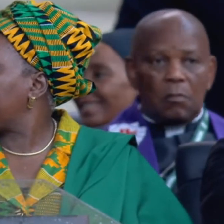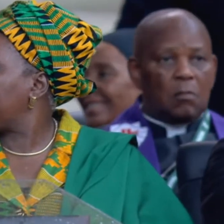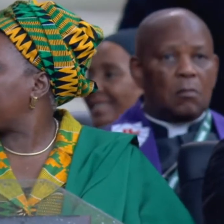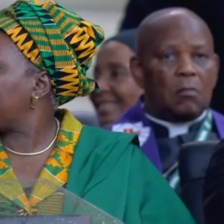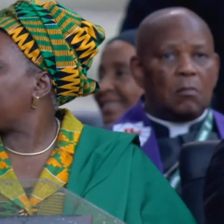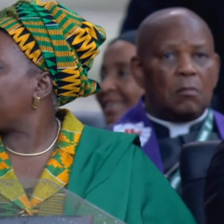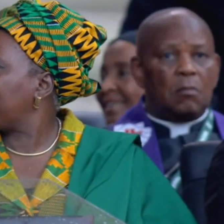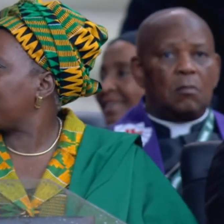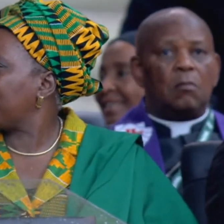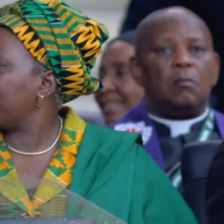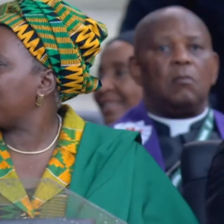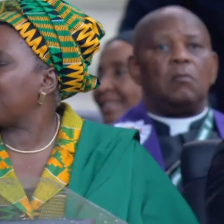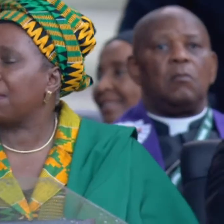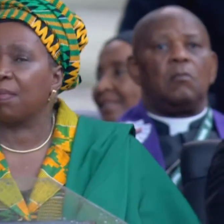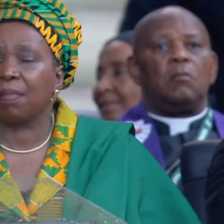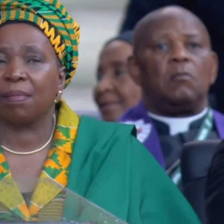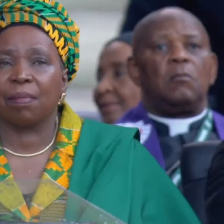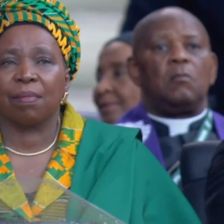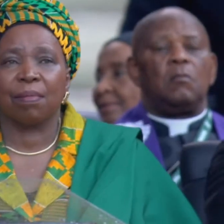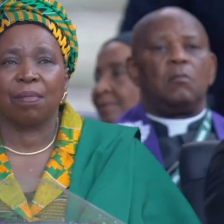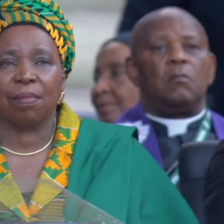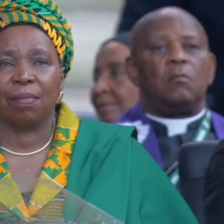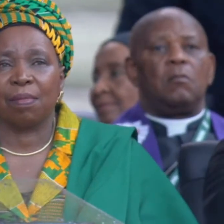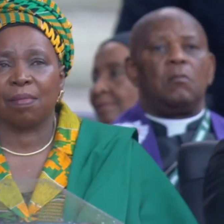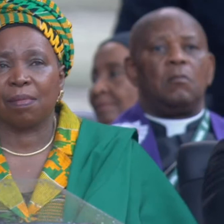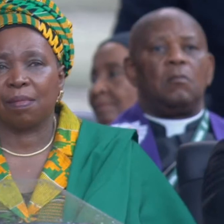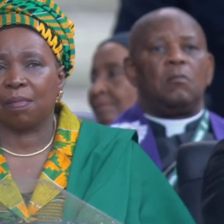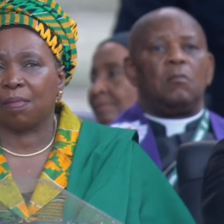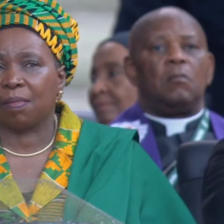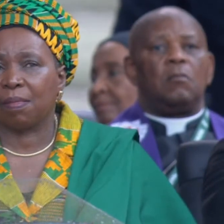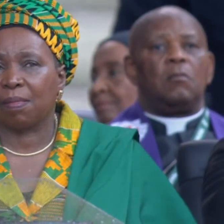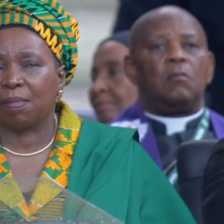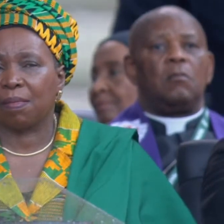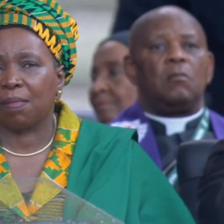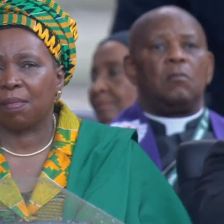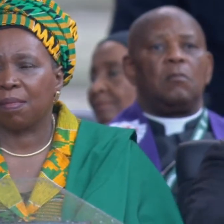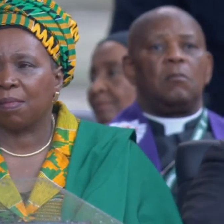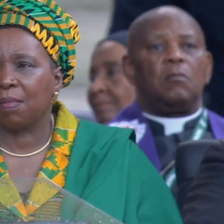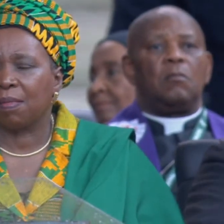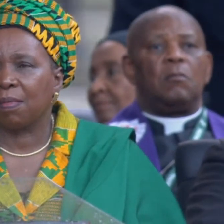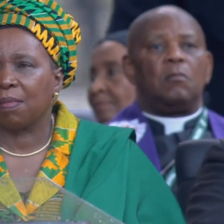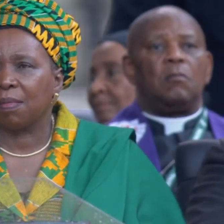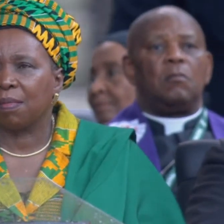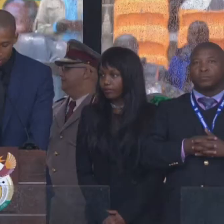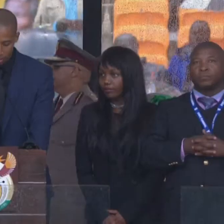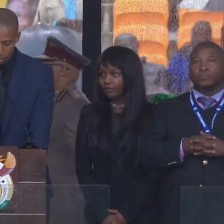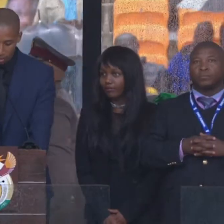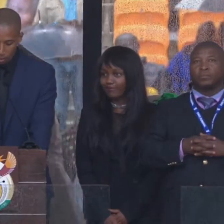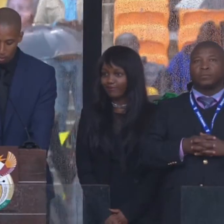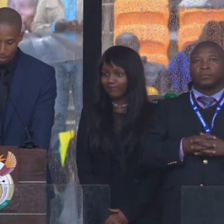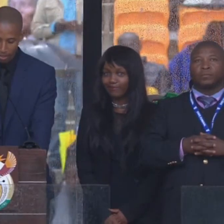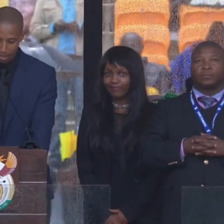Umkuwane, the giant wild fig. Umkono, the baobab tree, has fallen. A